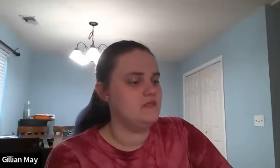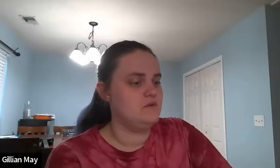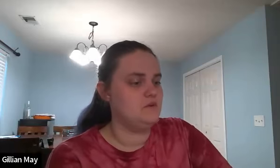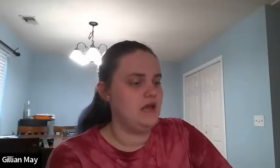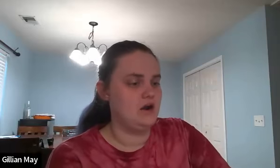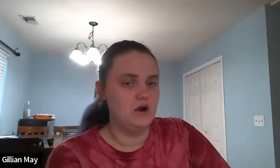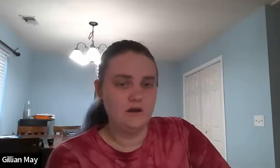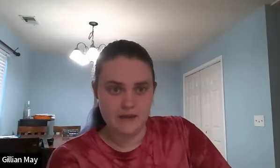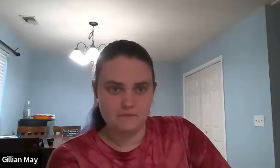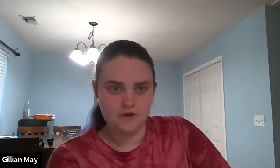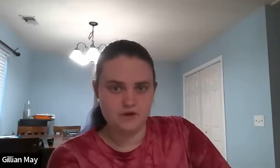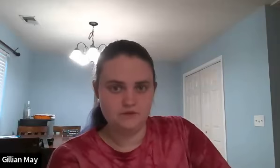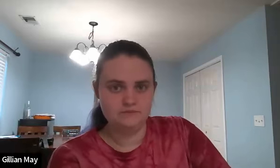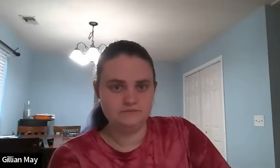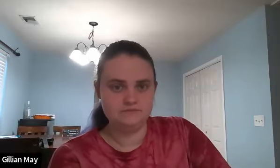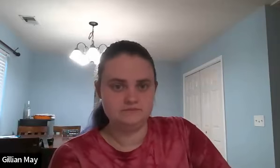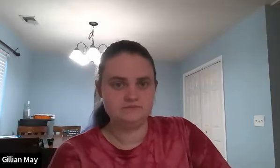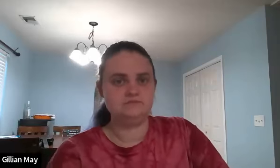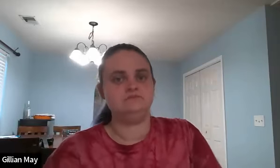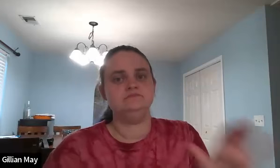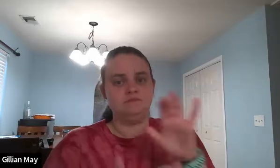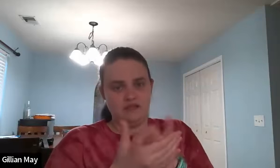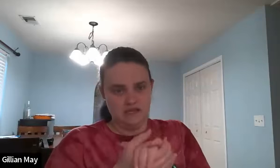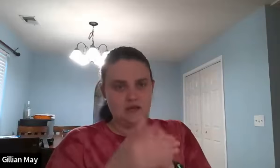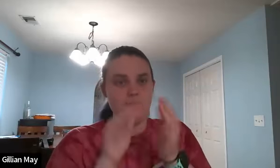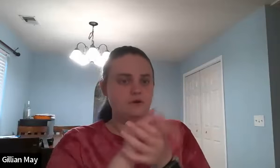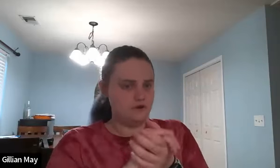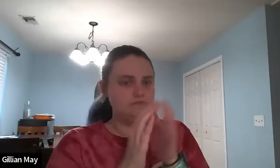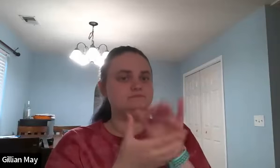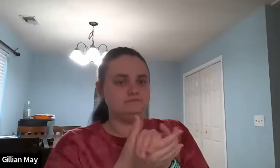Then we had our hamburger. And